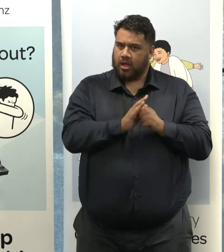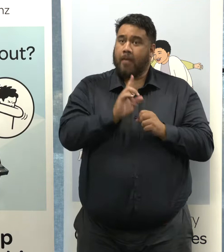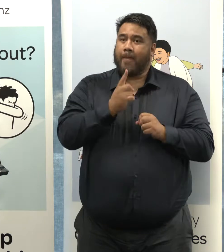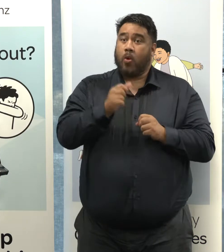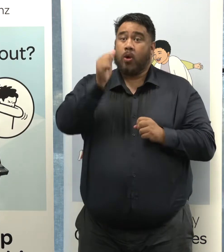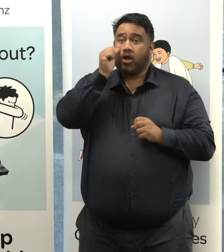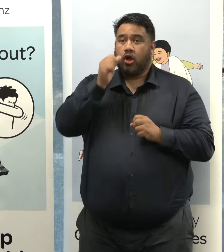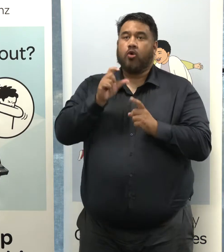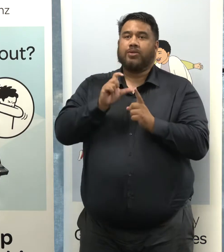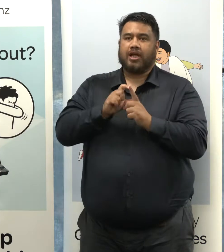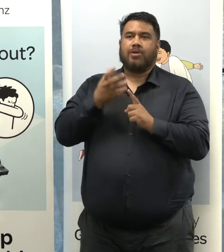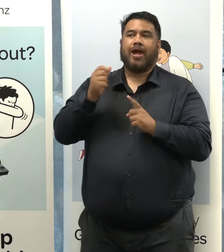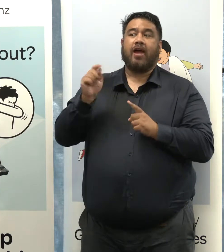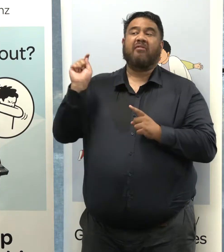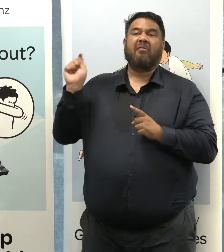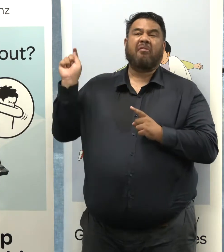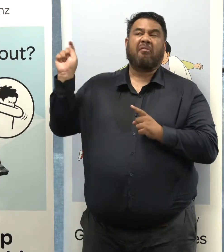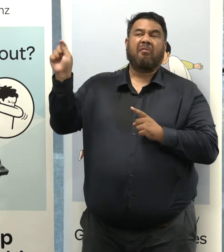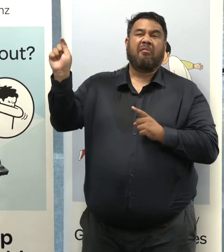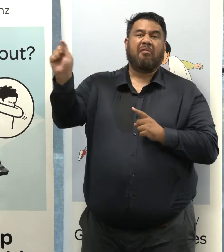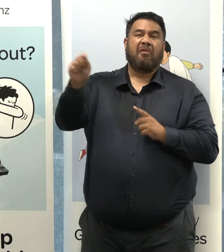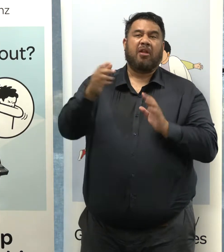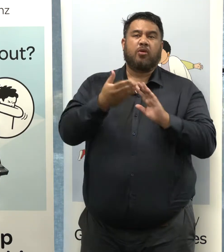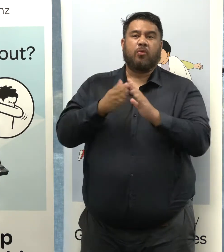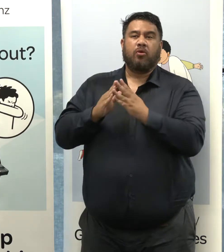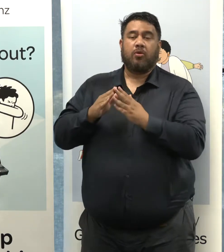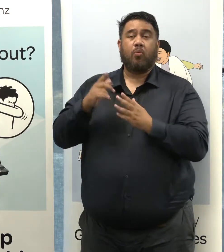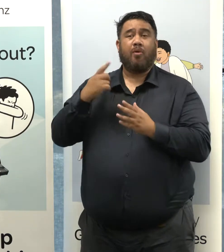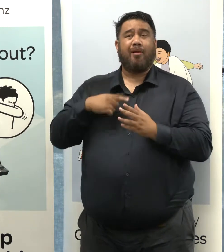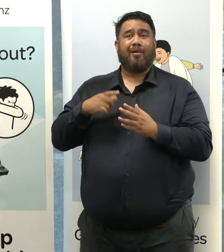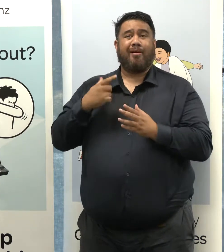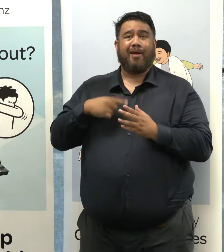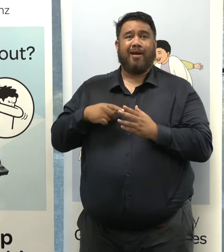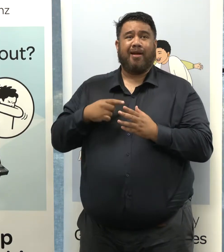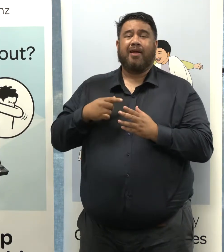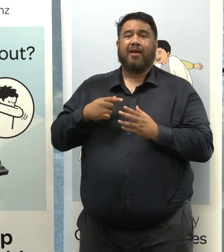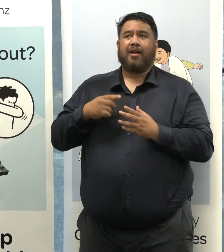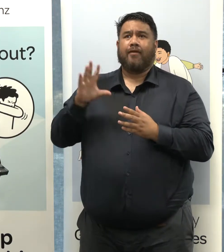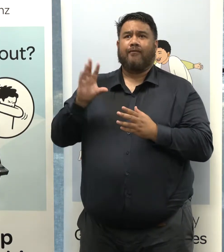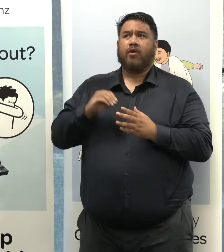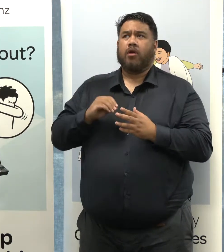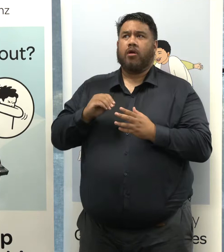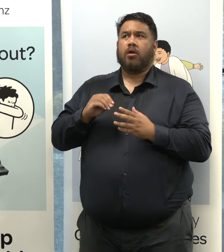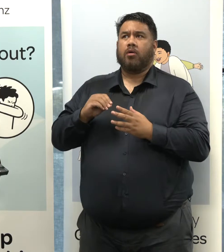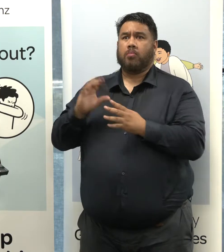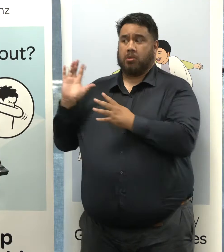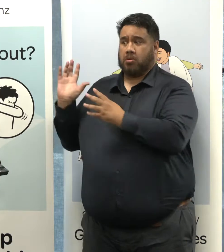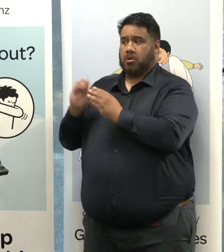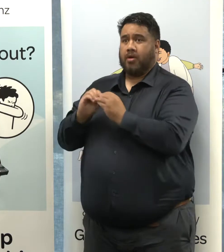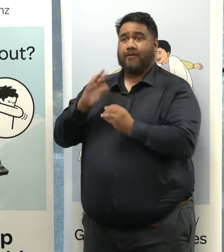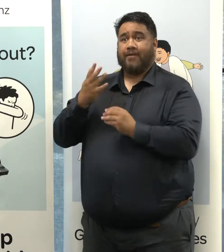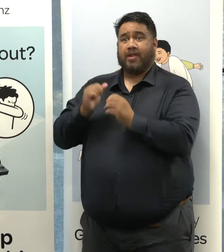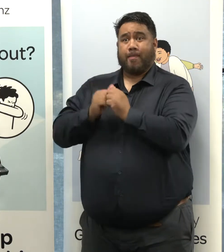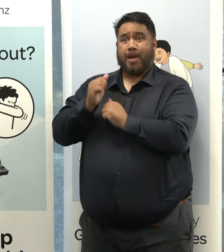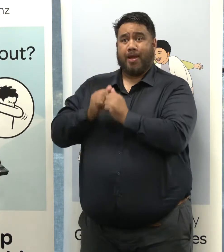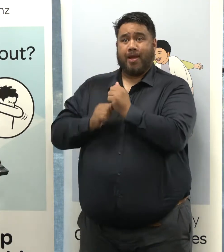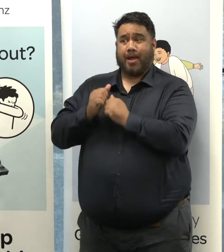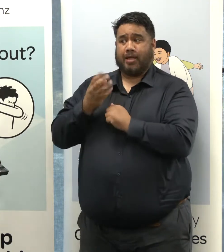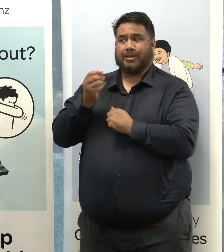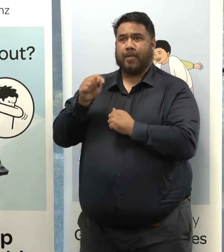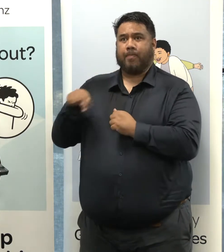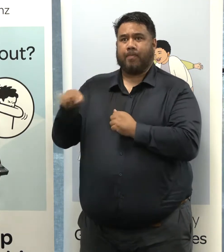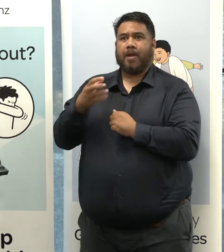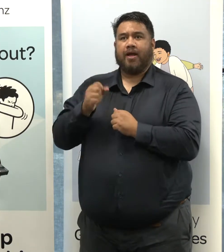example, at least 38 cases in the week ending 5th of March were epidemiologically linked to the Delta